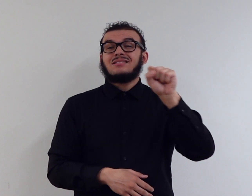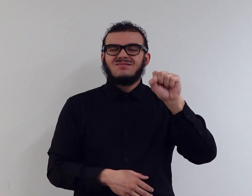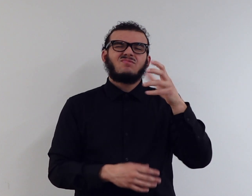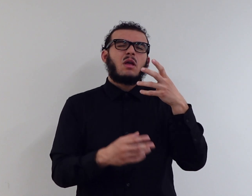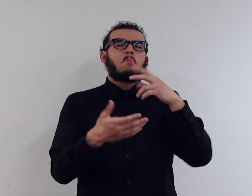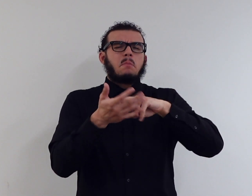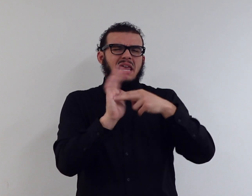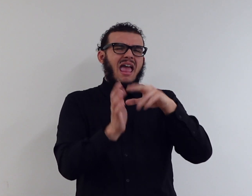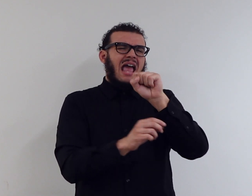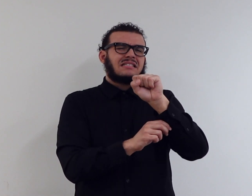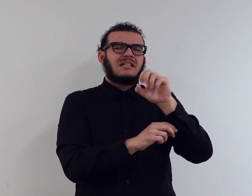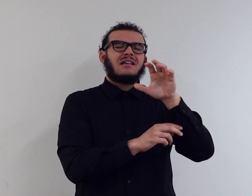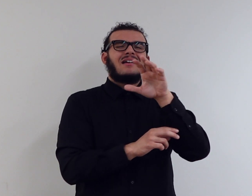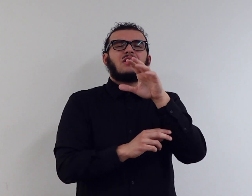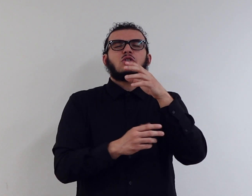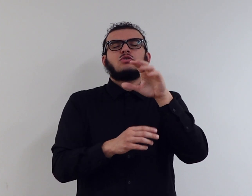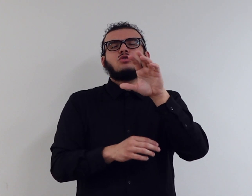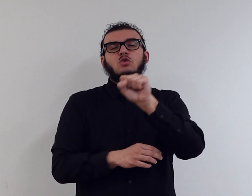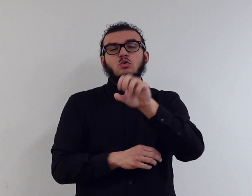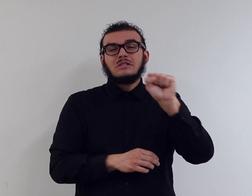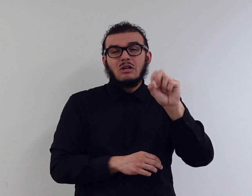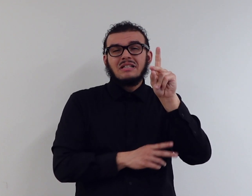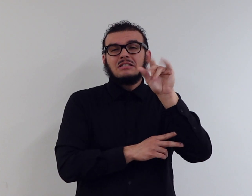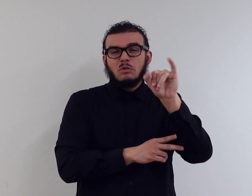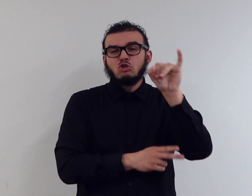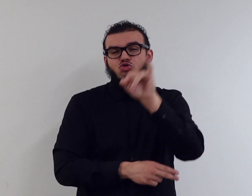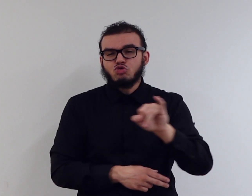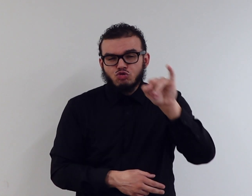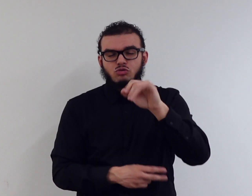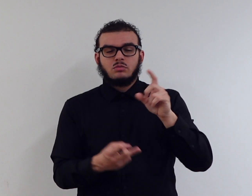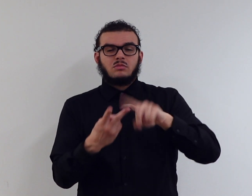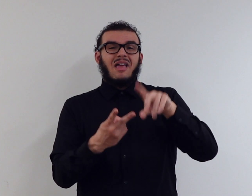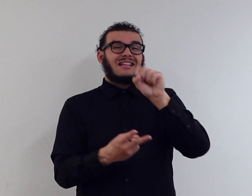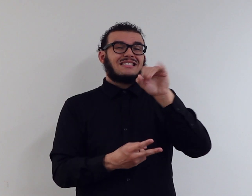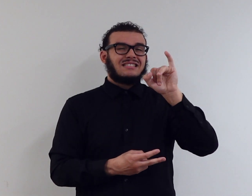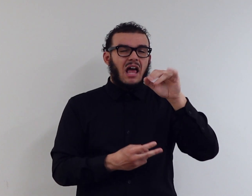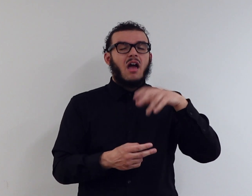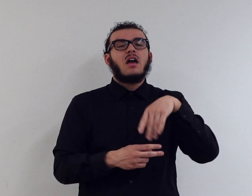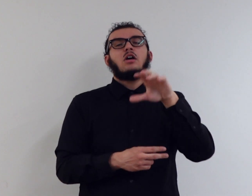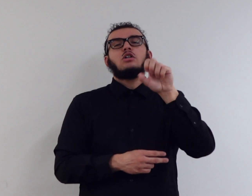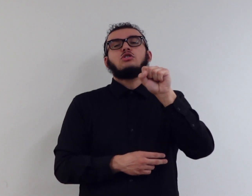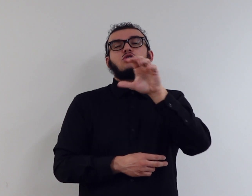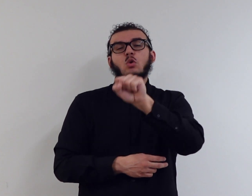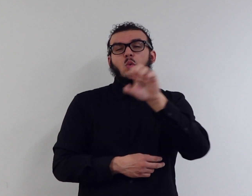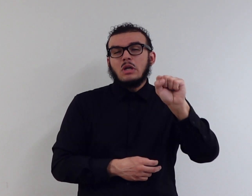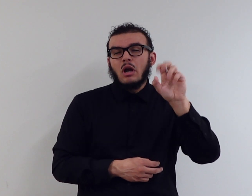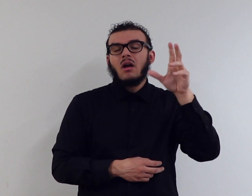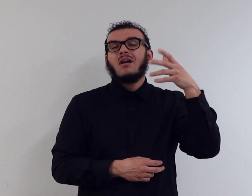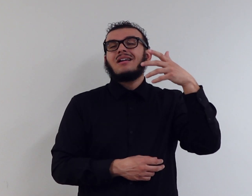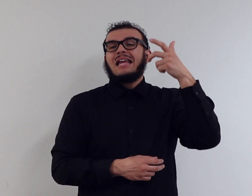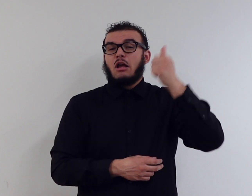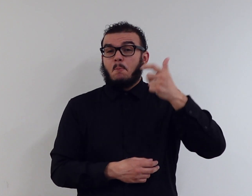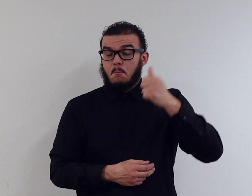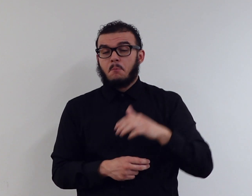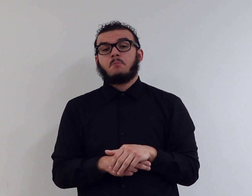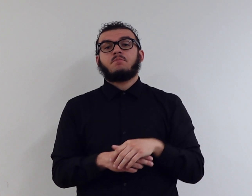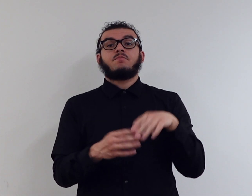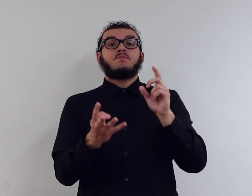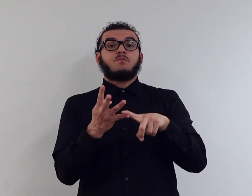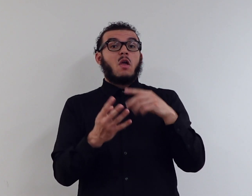Disability Insurance, and SSI, Supplemental Security Income, Food assistance like SNAP